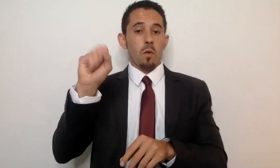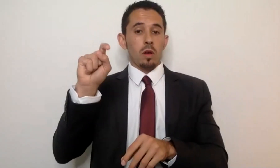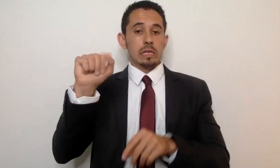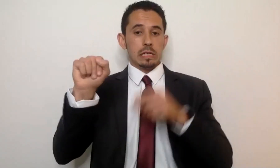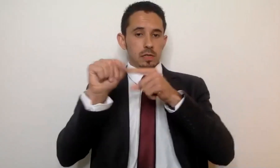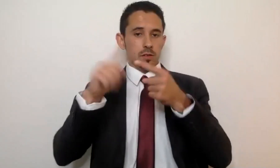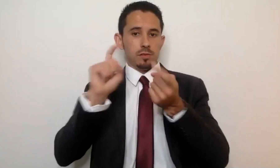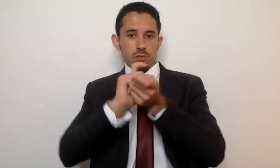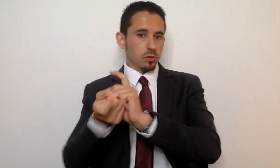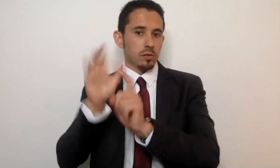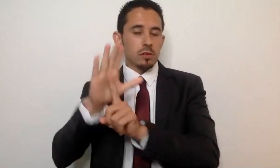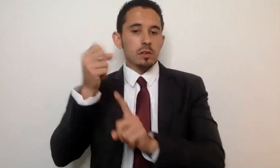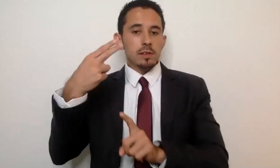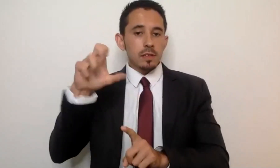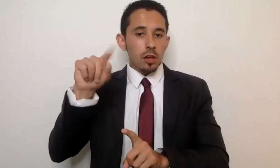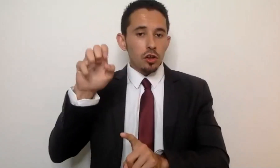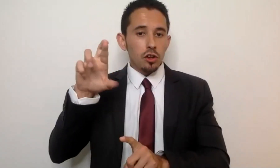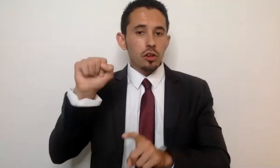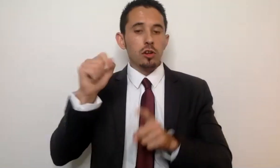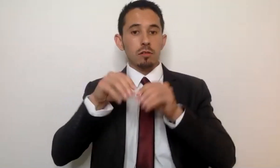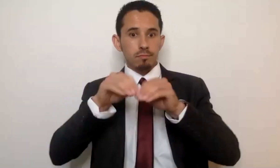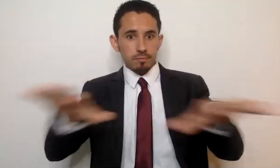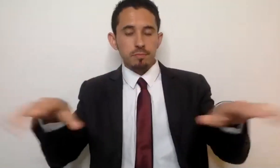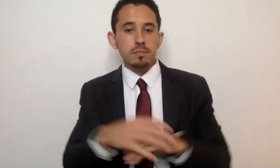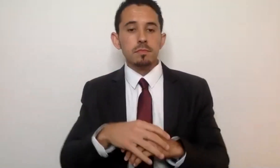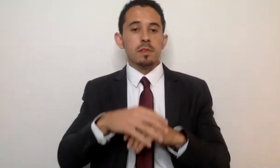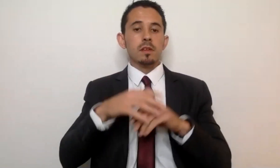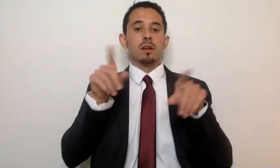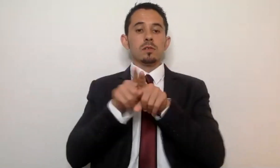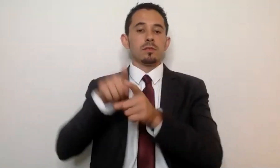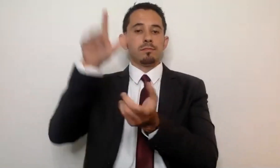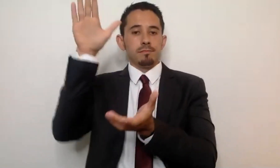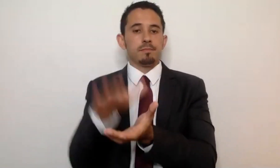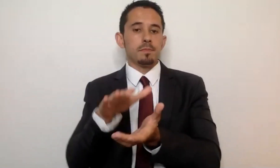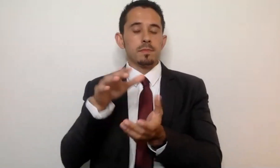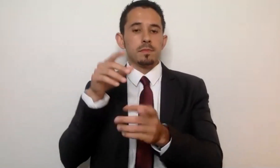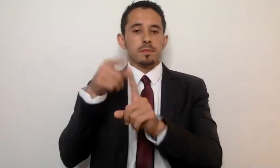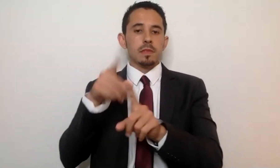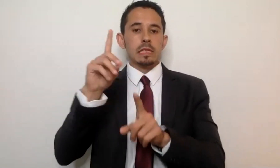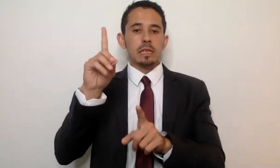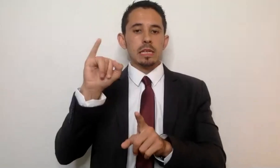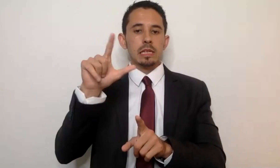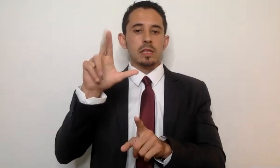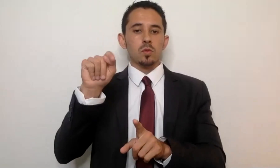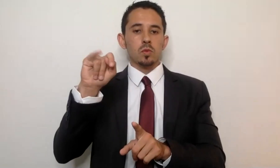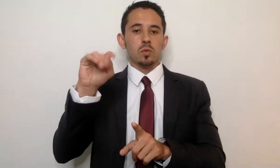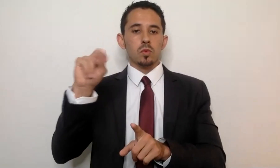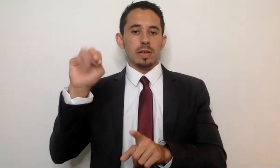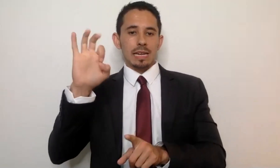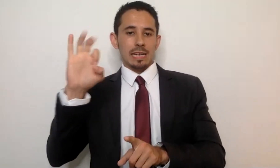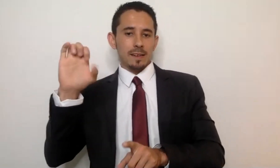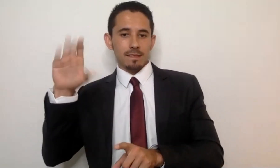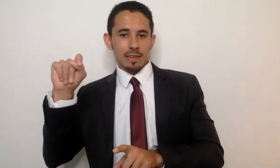one of them is the hosts will change their shelters, so they end up moving.